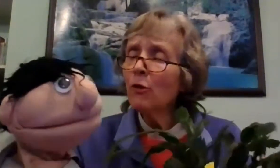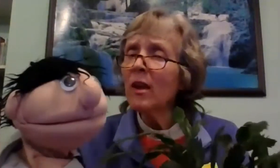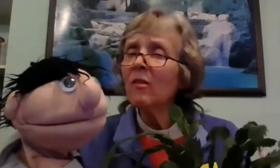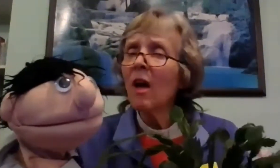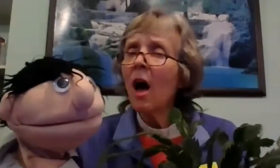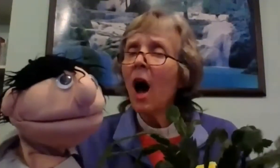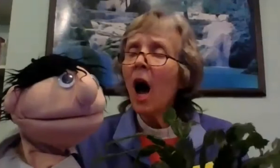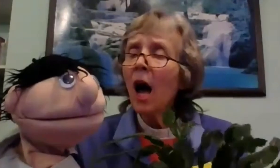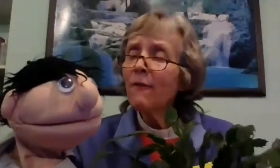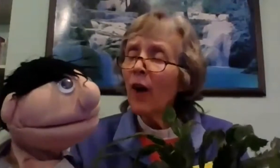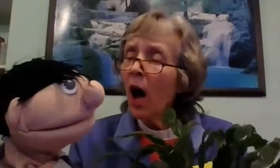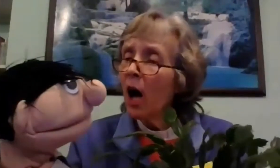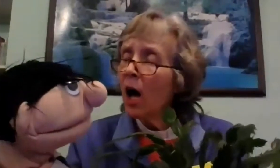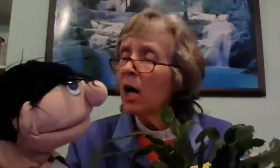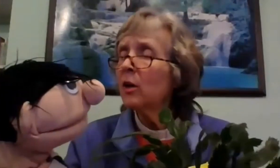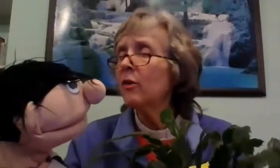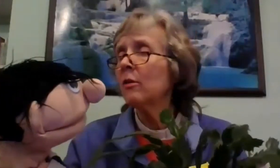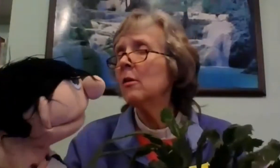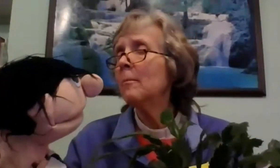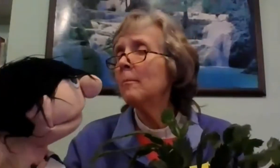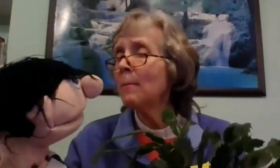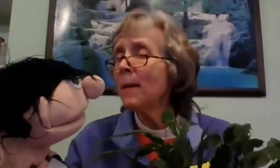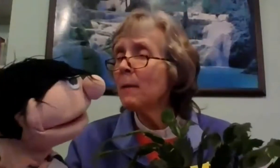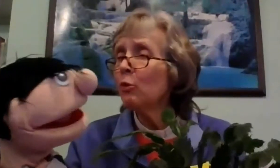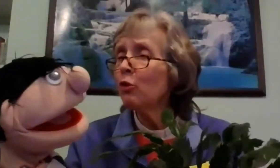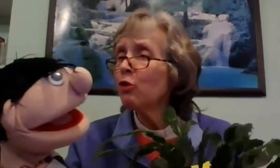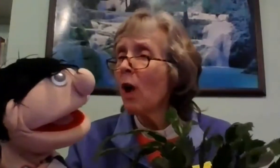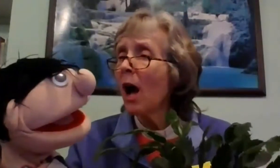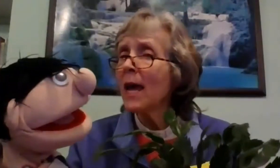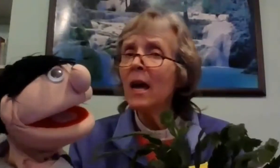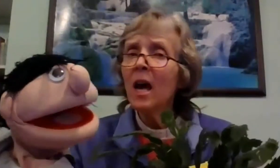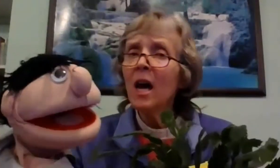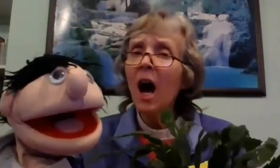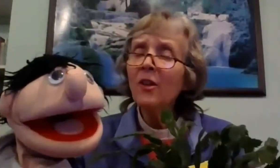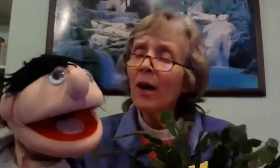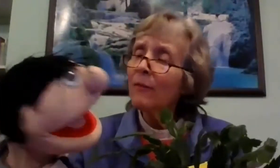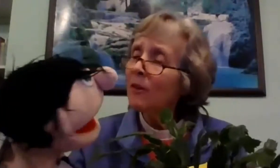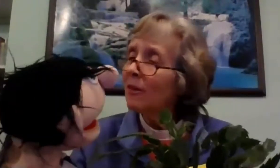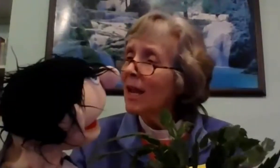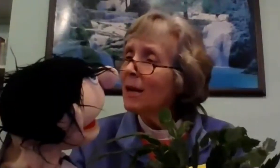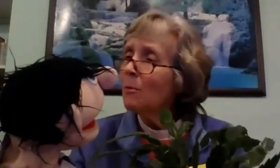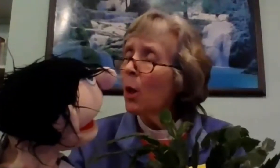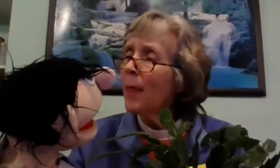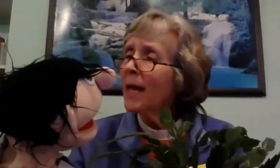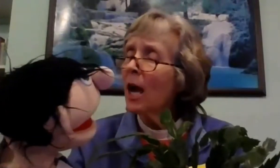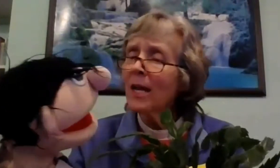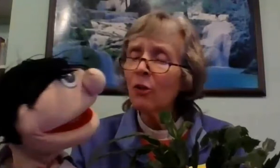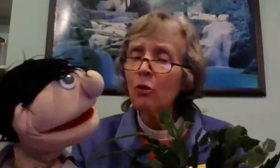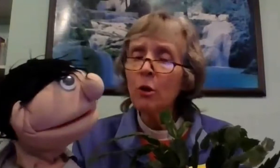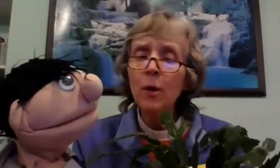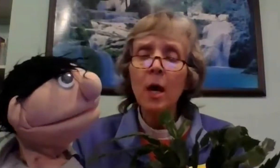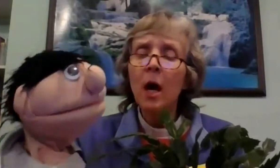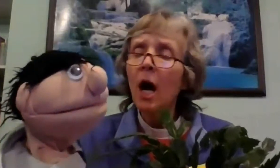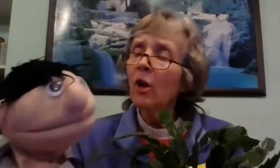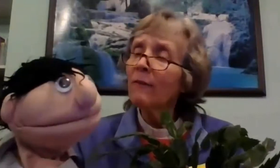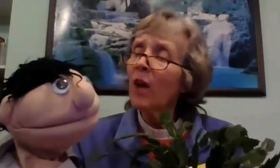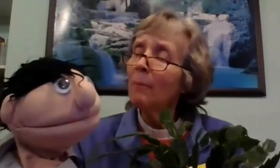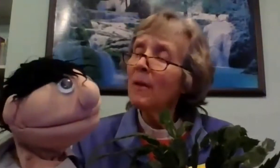"Moses, I've heard my people's cry and I've seen what they're going through and I've come down